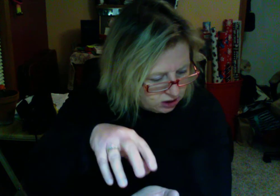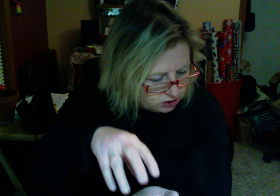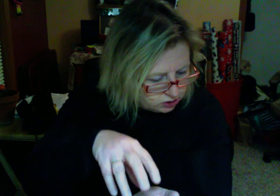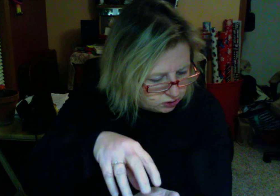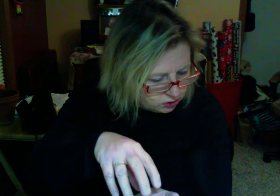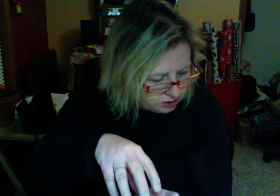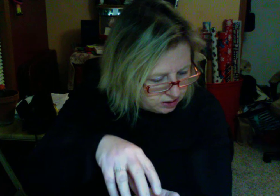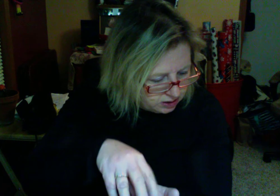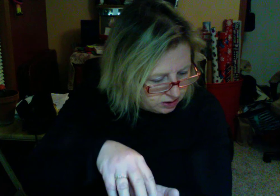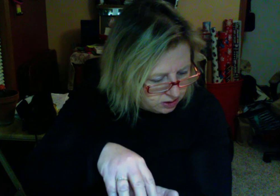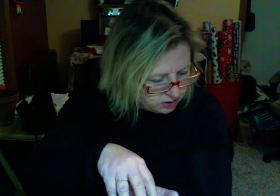Learn.